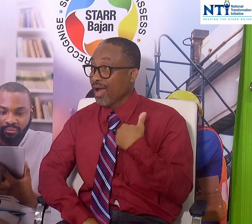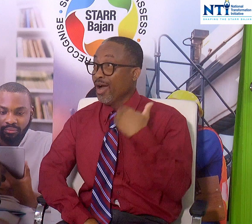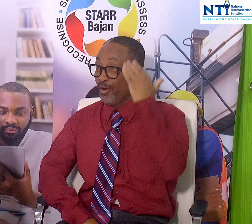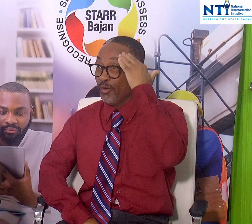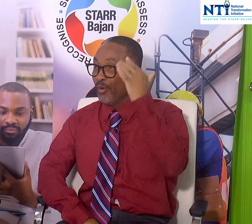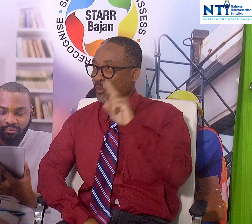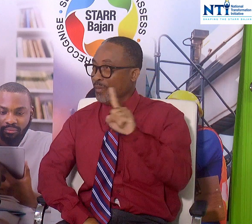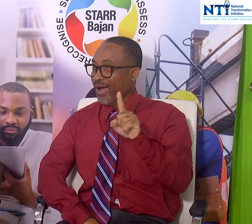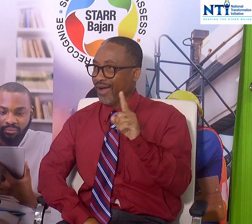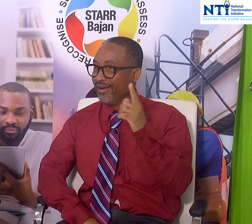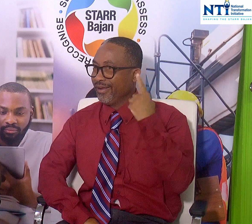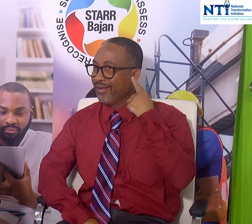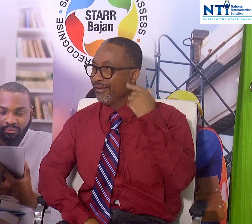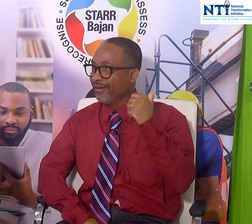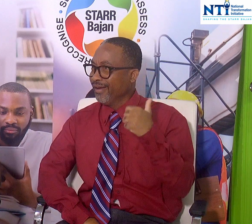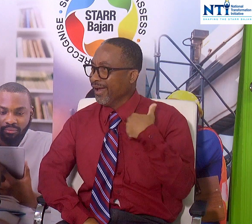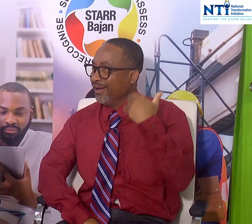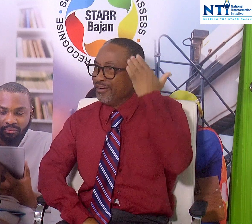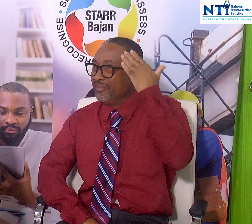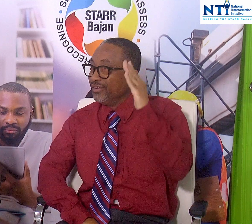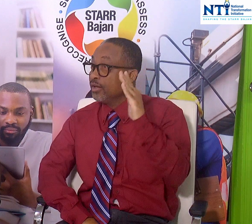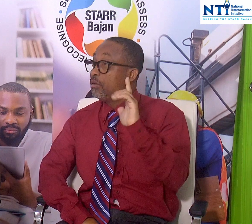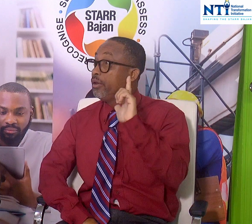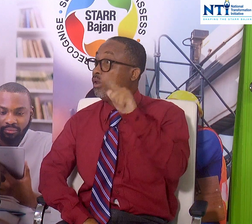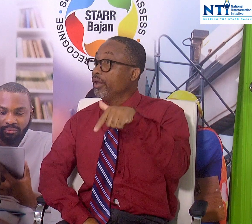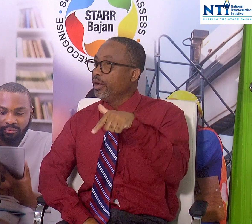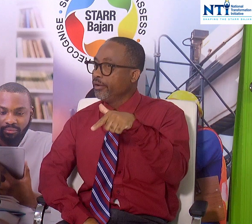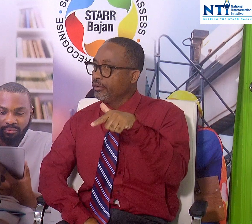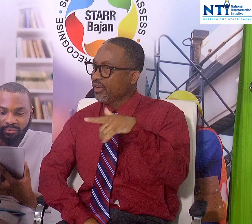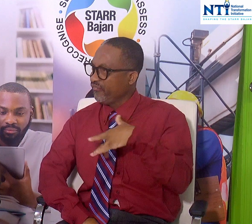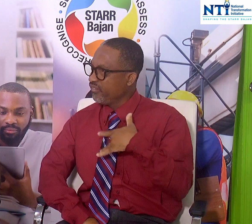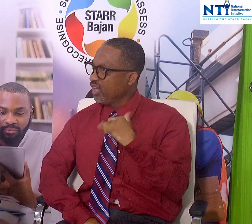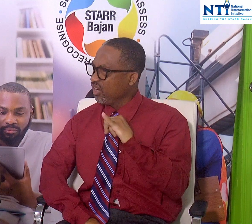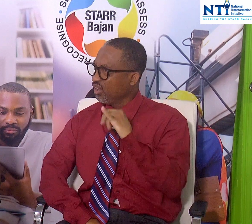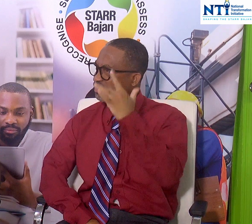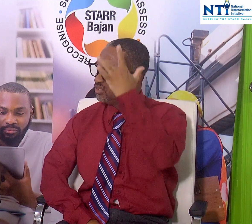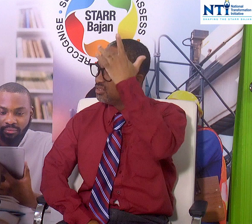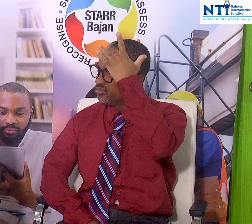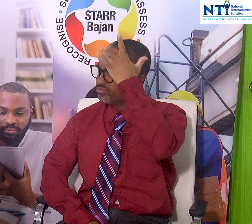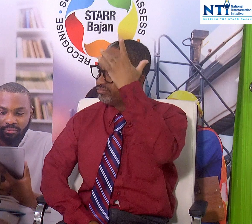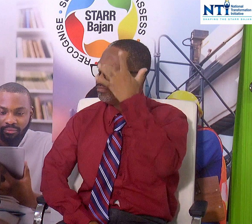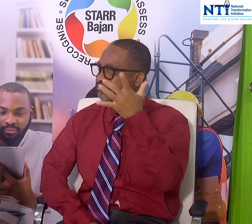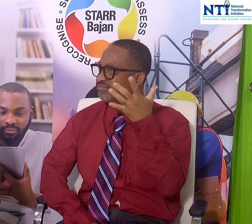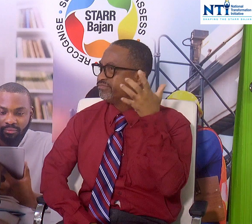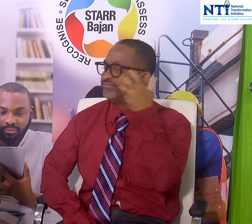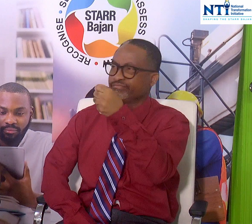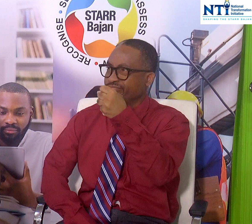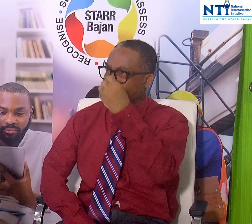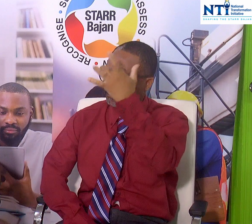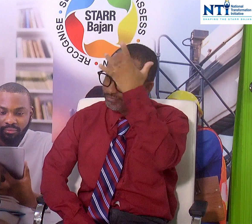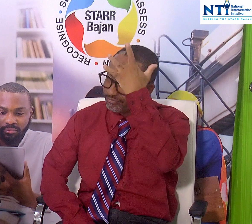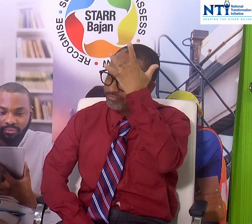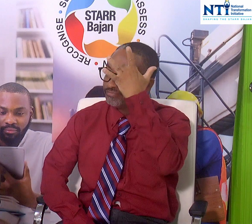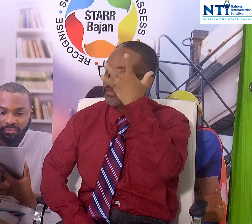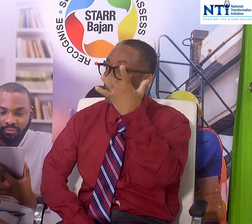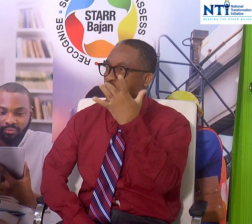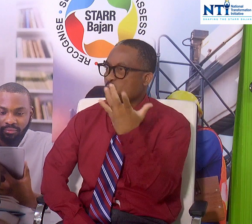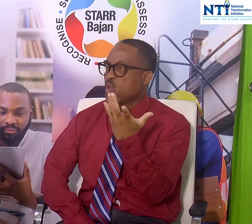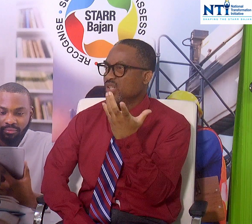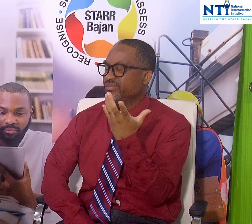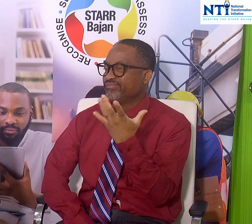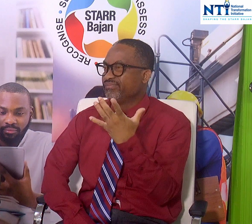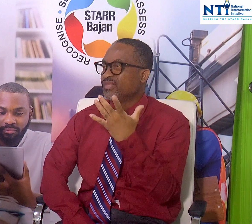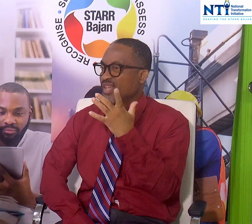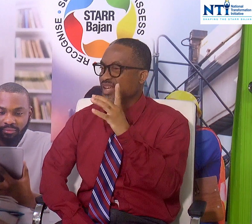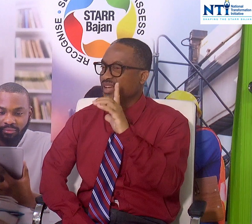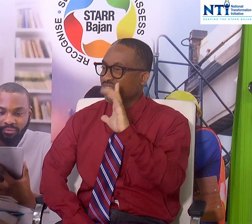And so then I realized that, you know, a bit later, my hearing was deteriorating and I became